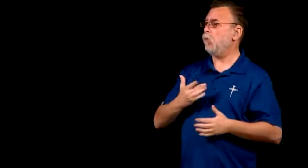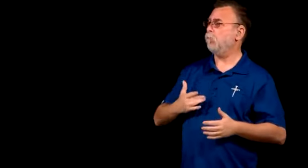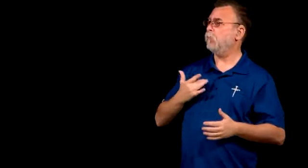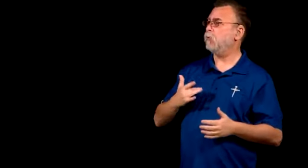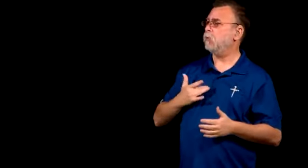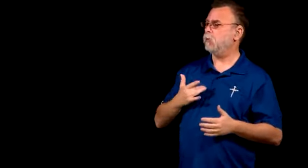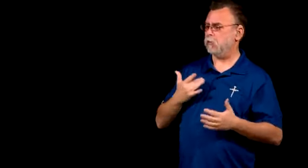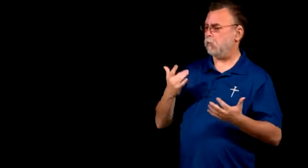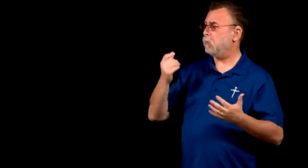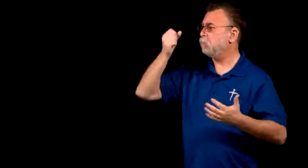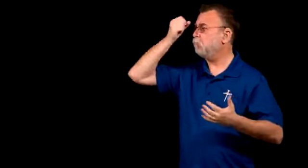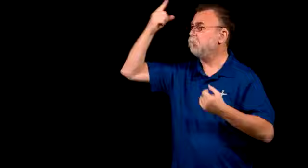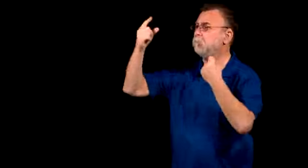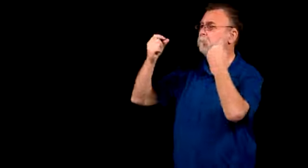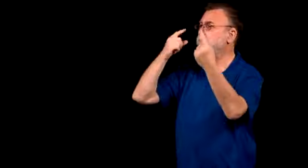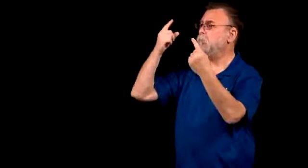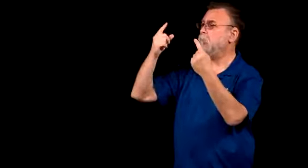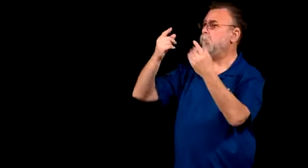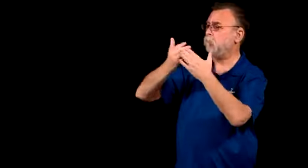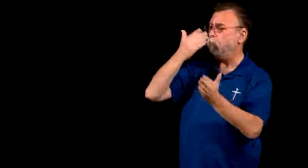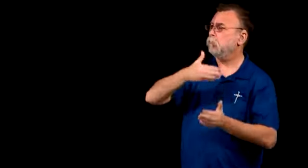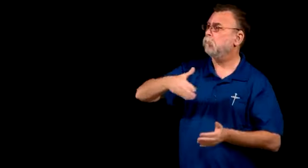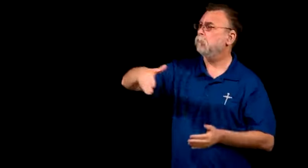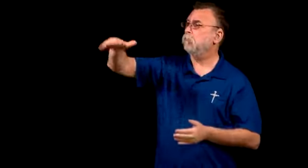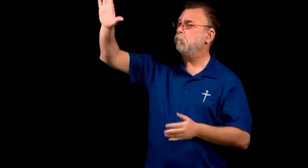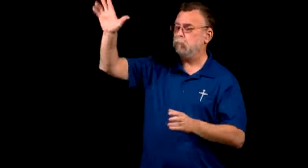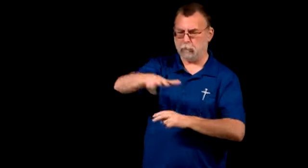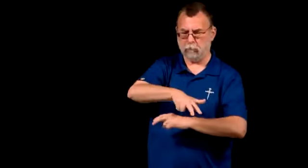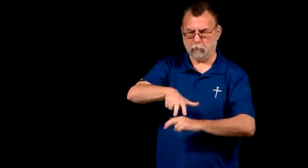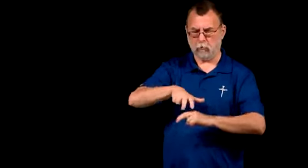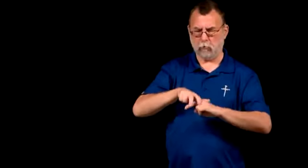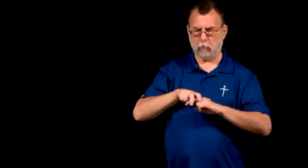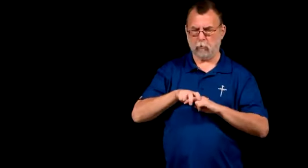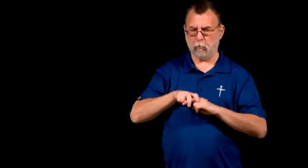to get us to understand your plan for us.